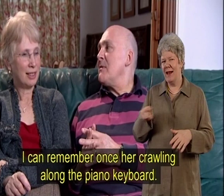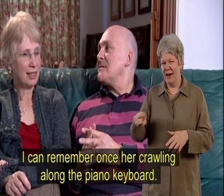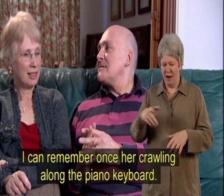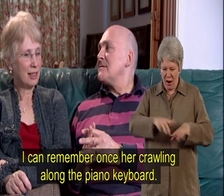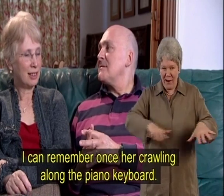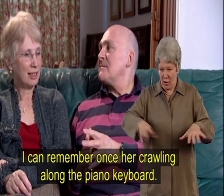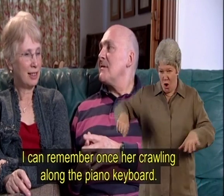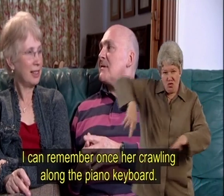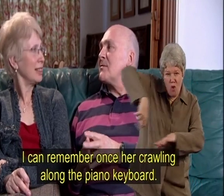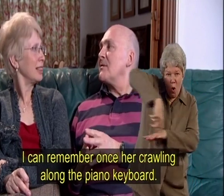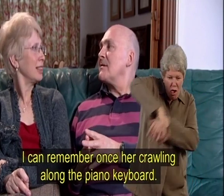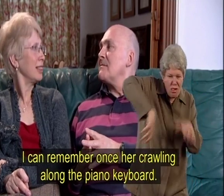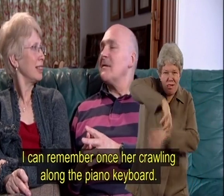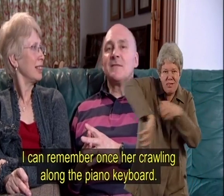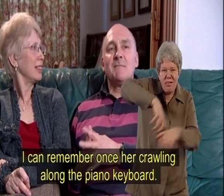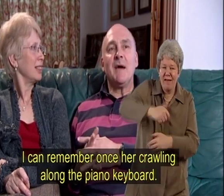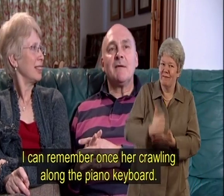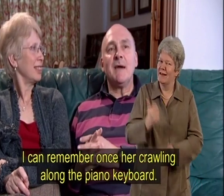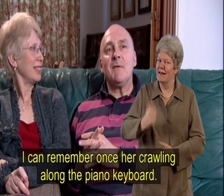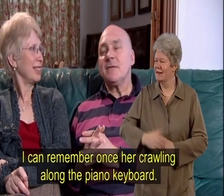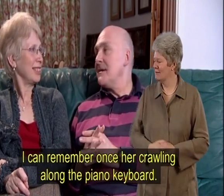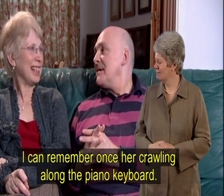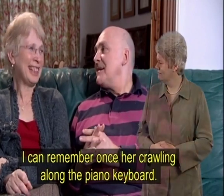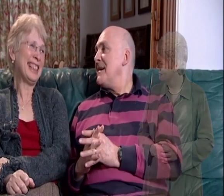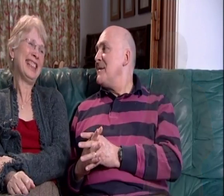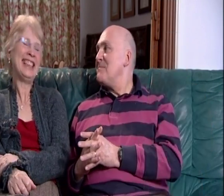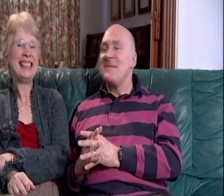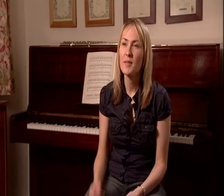can remember once crawling along the piano keyboard.